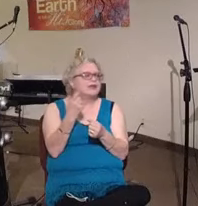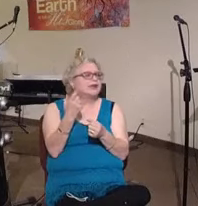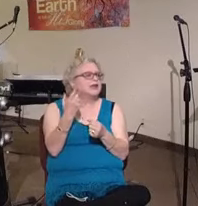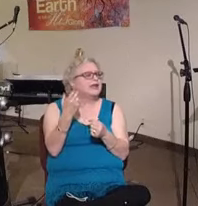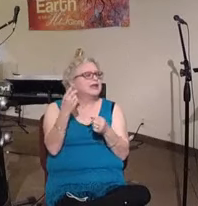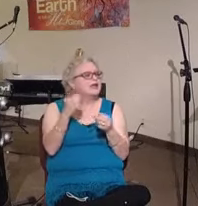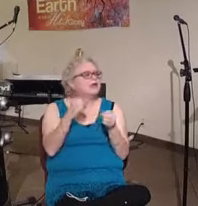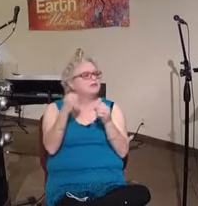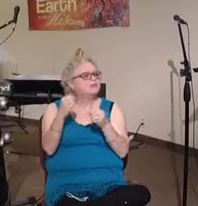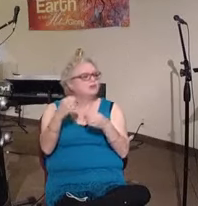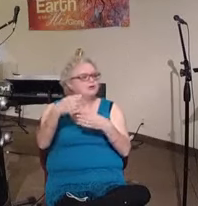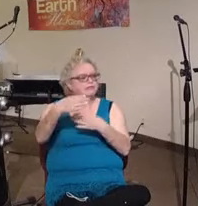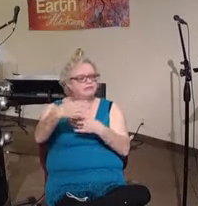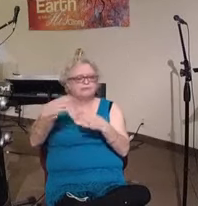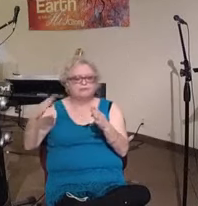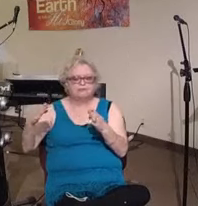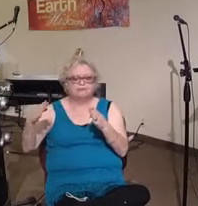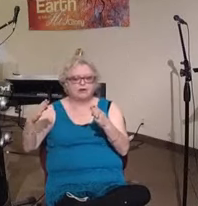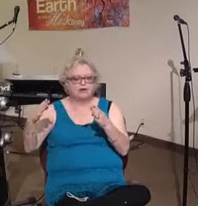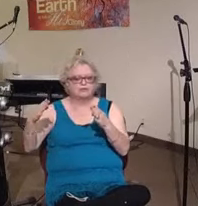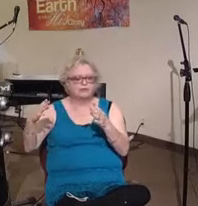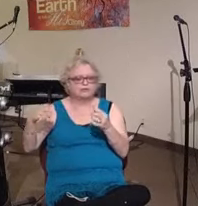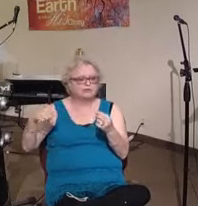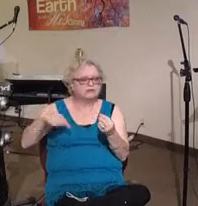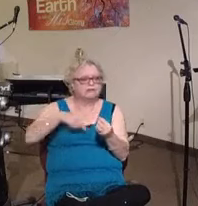he put boundaries around some things.